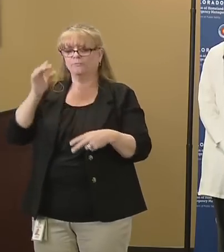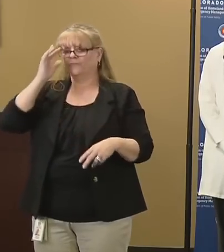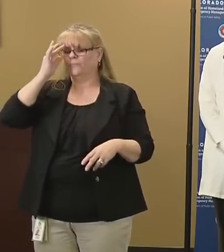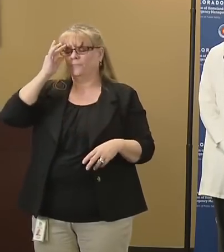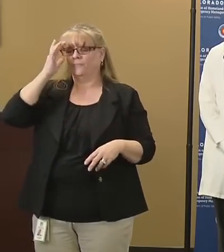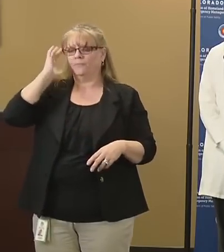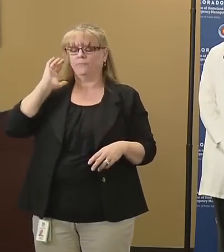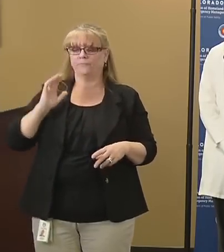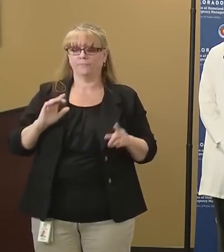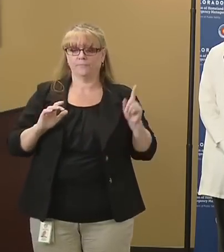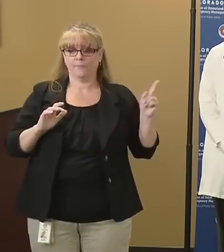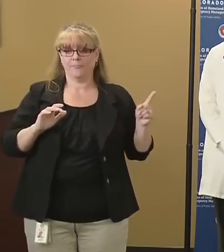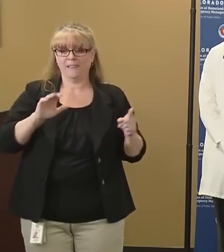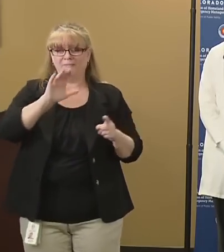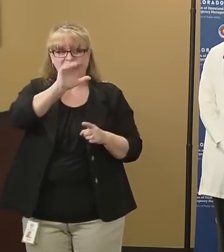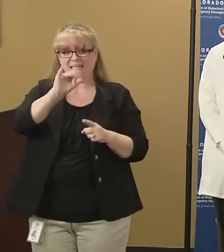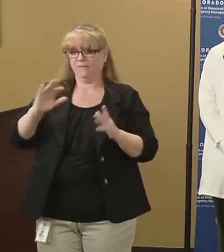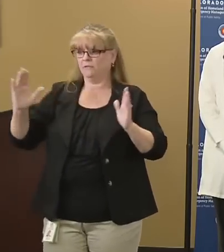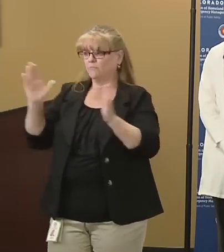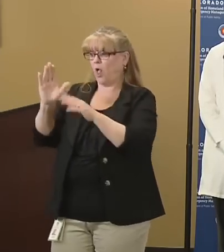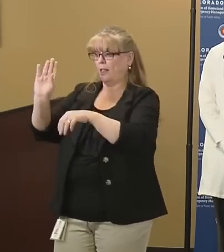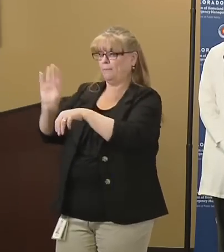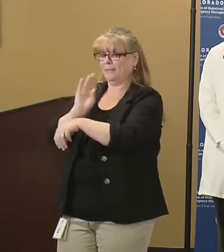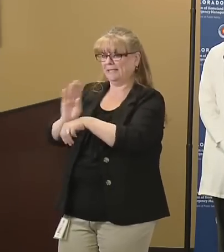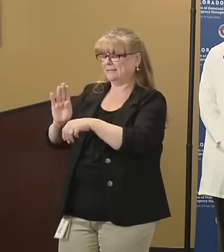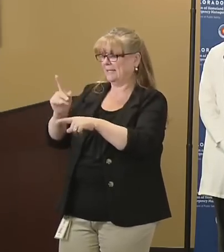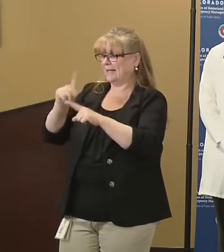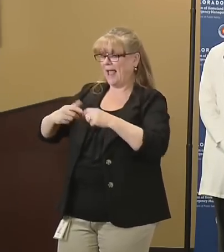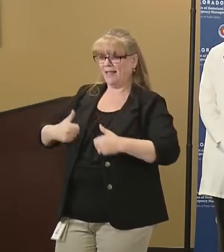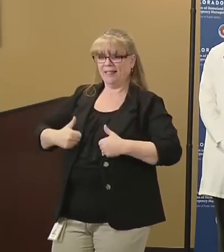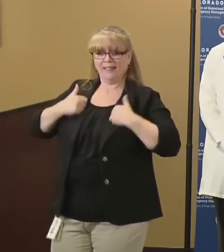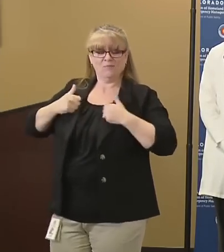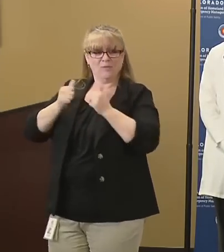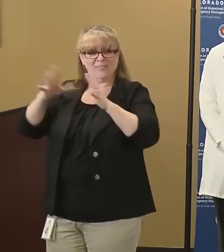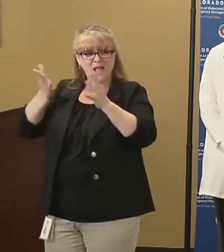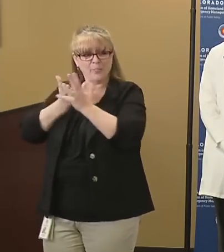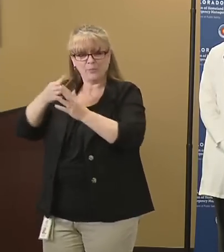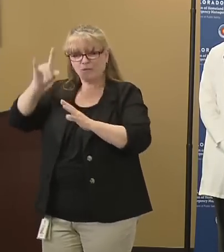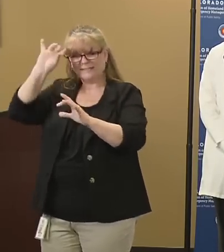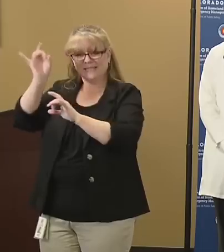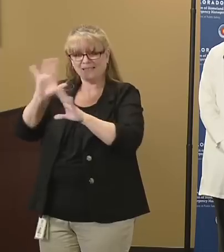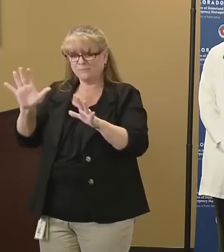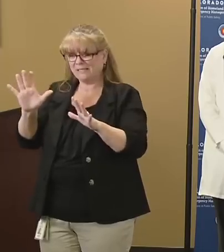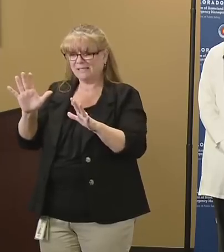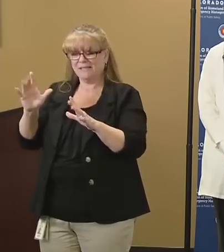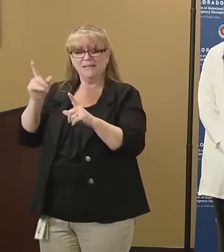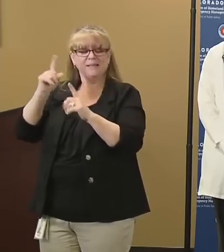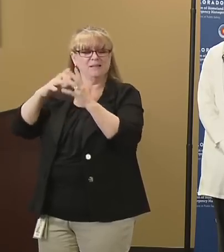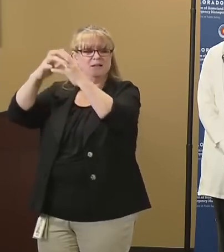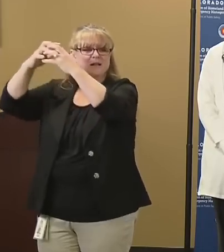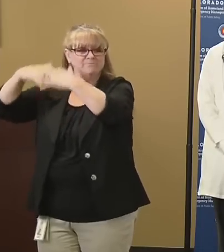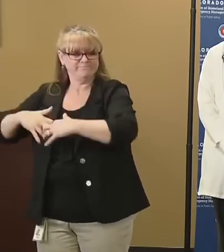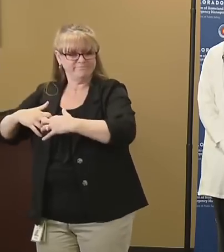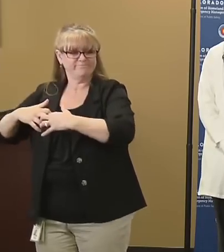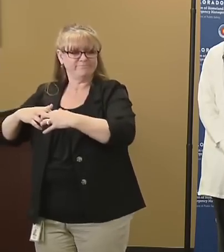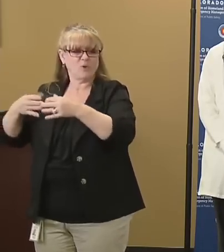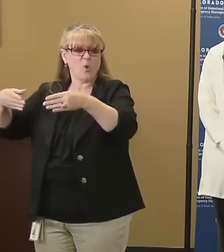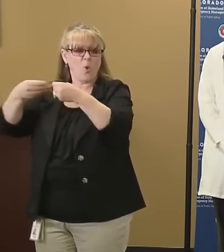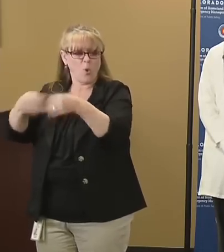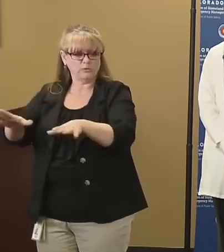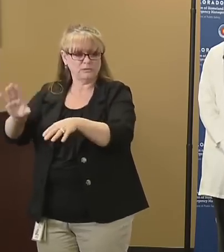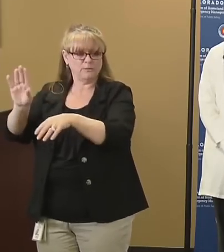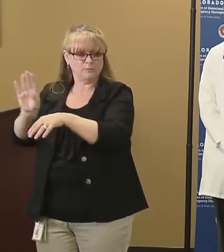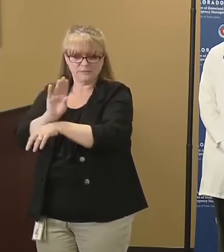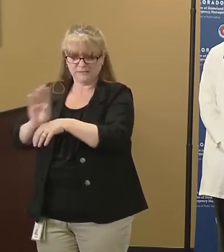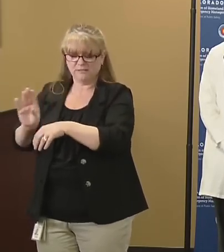don't survive this epidemic. And I mean, to be clear, the death toll, modestly, I think President Trump said it would be a success if